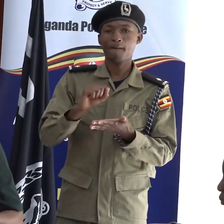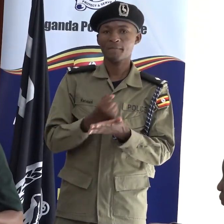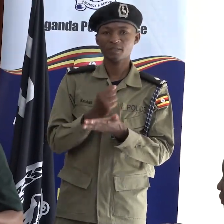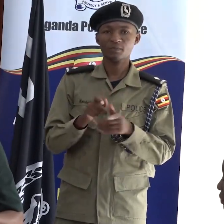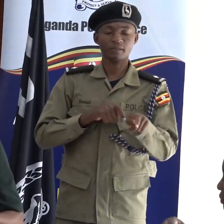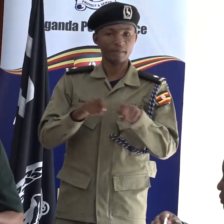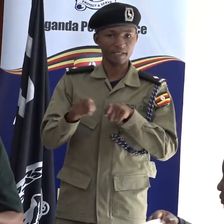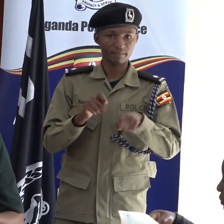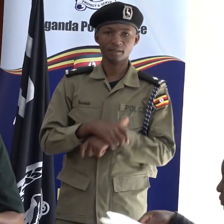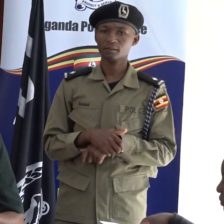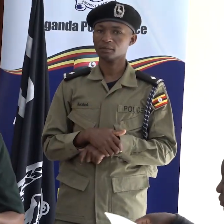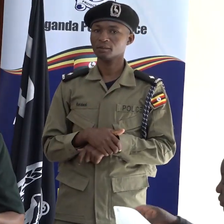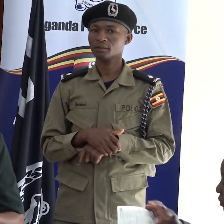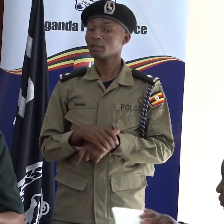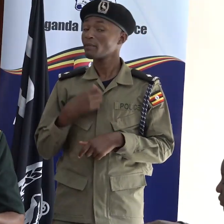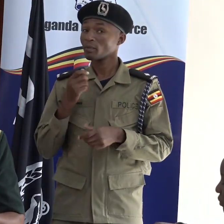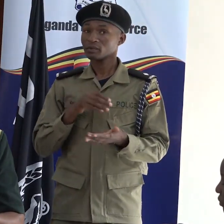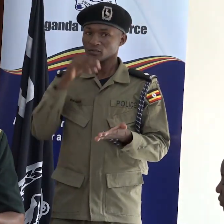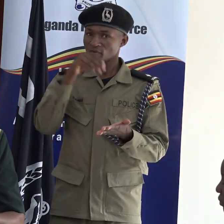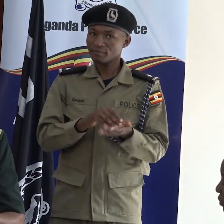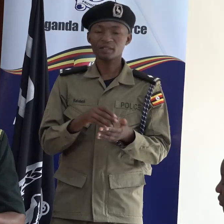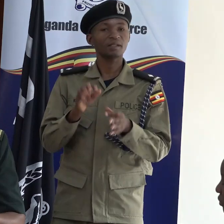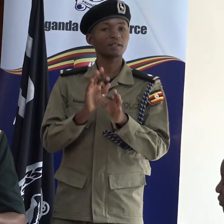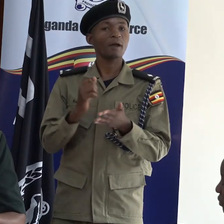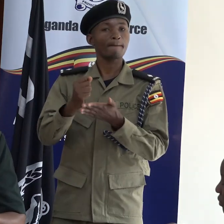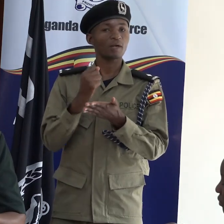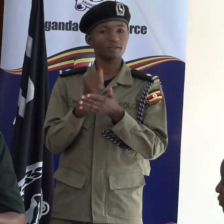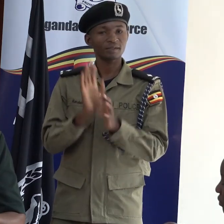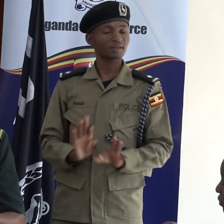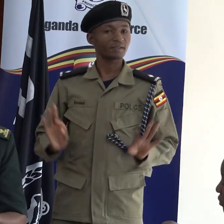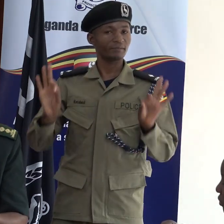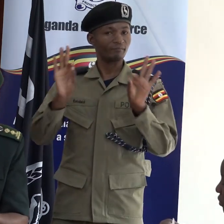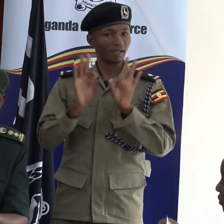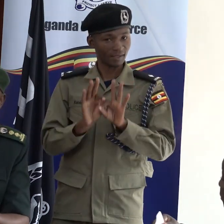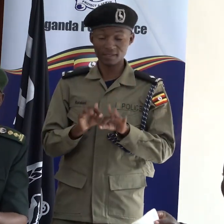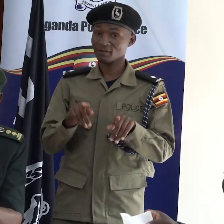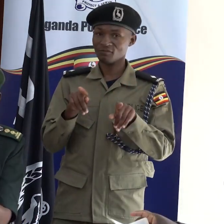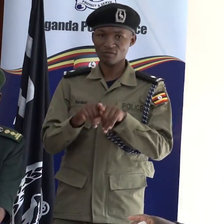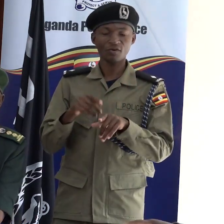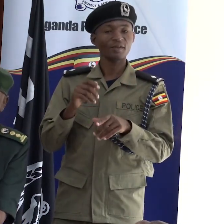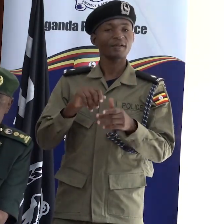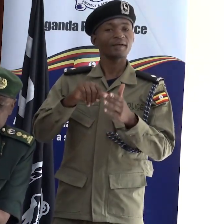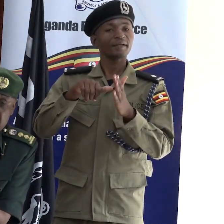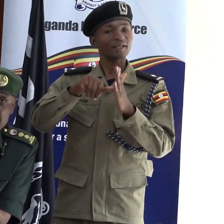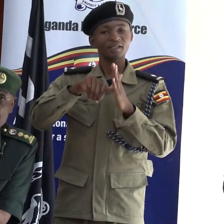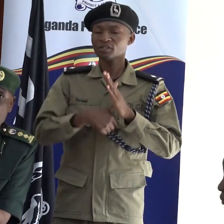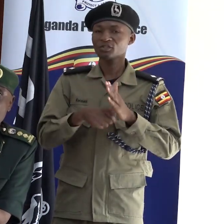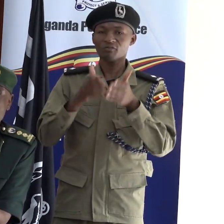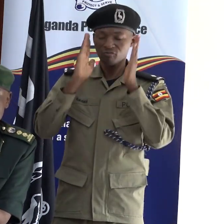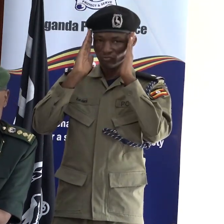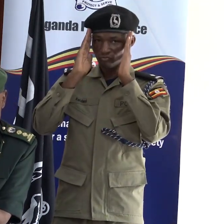I'm going to repeat this because it is very important and for purposes of emphasis.